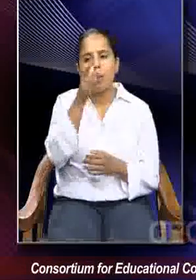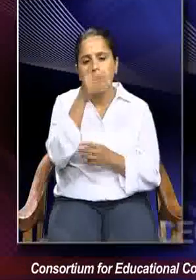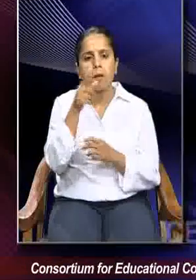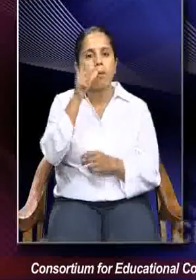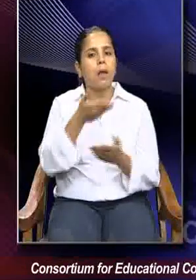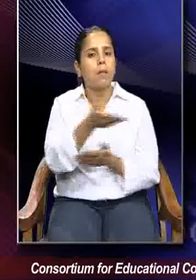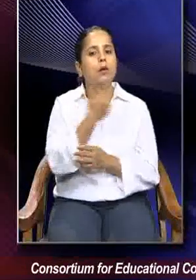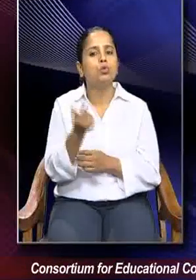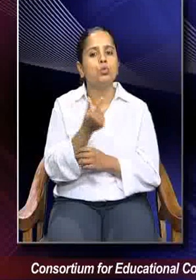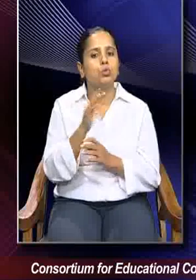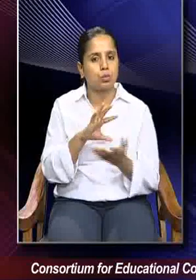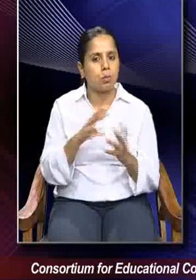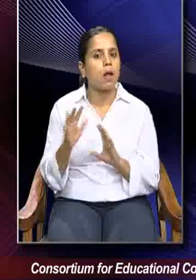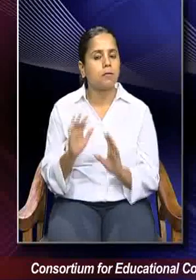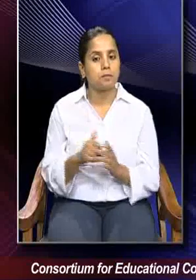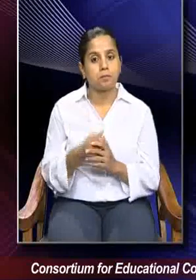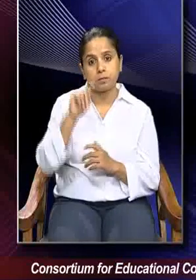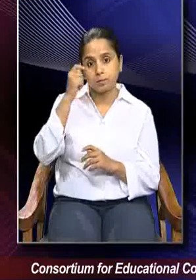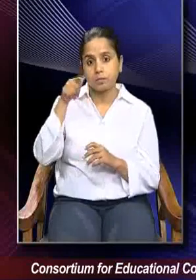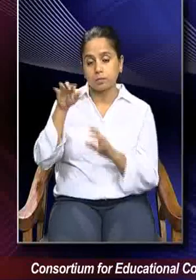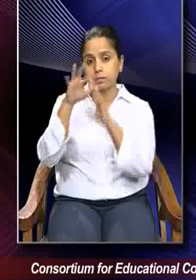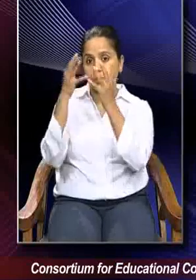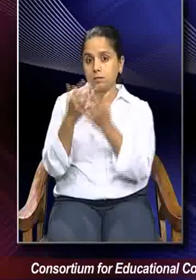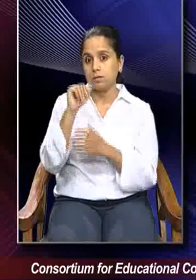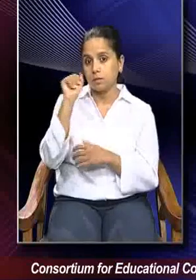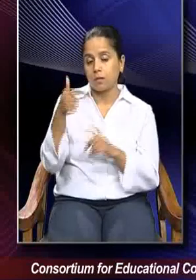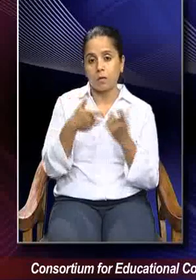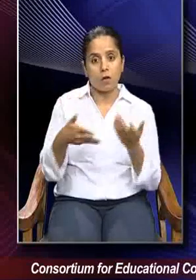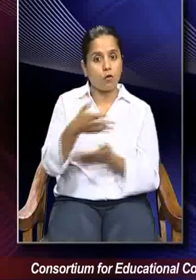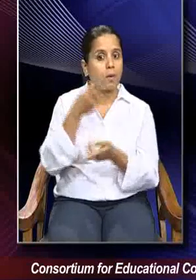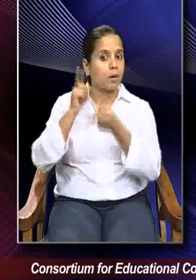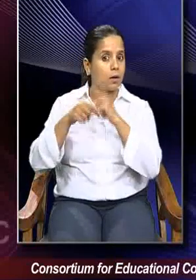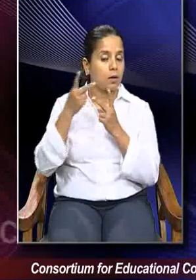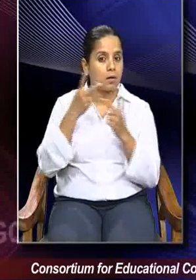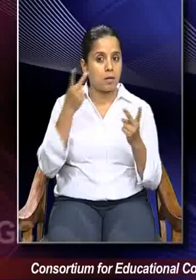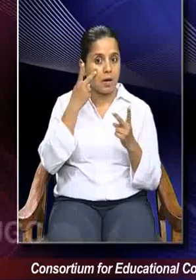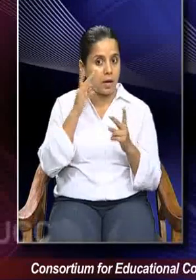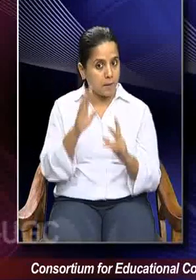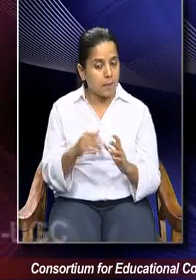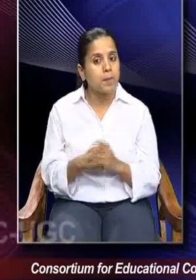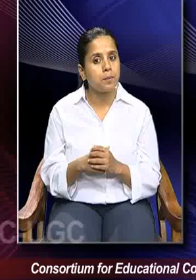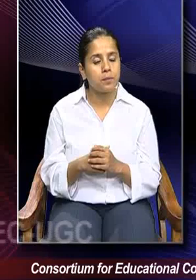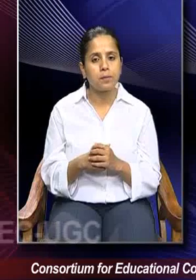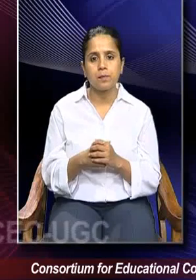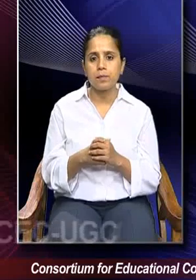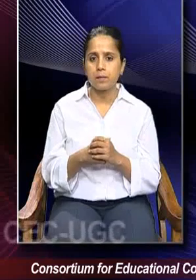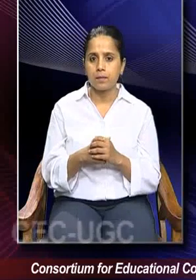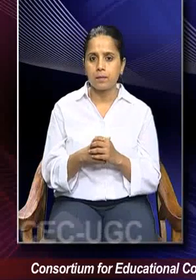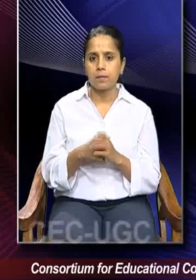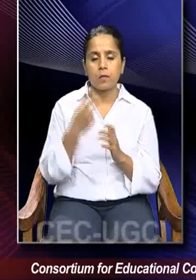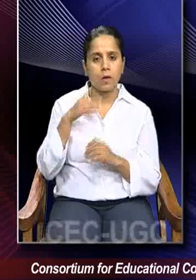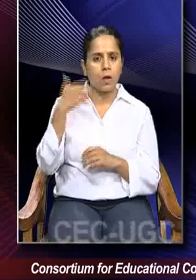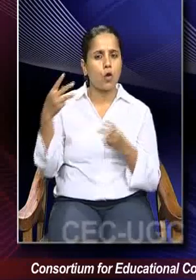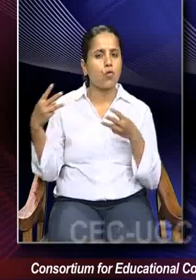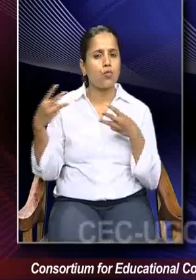beings. Western world's environment history, it has been as in